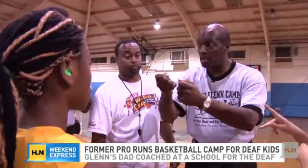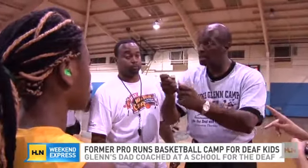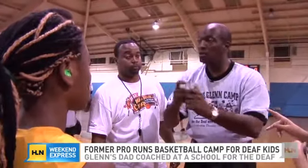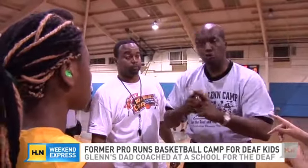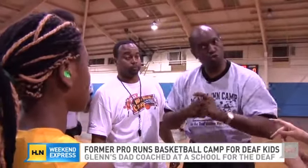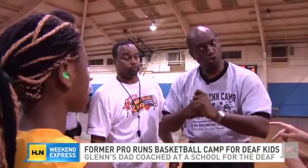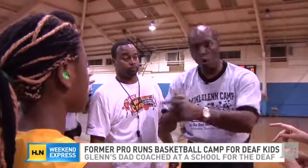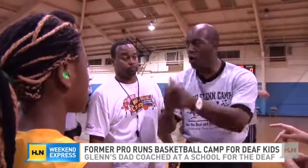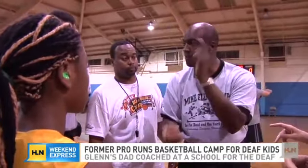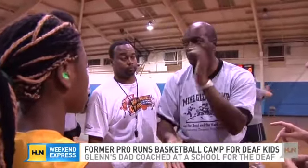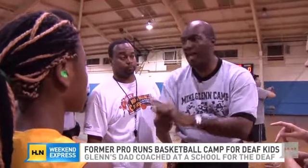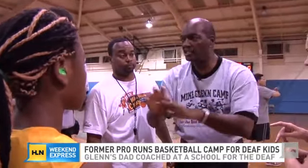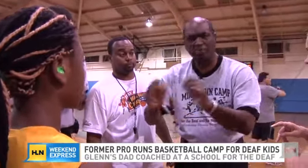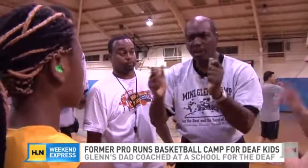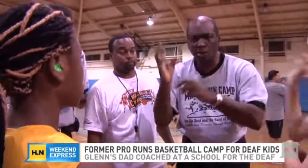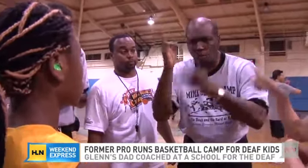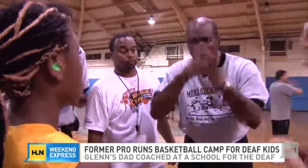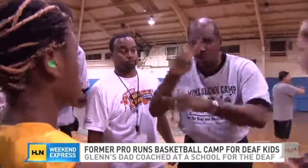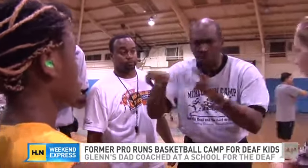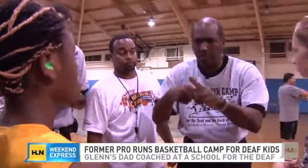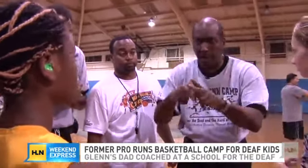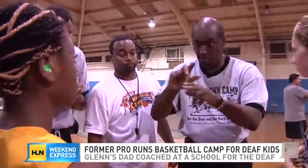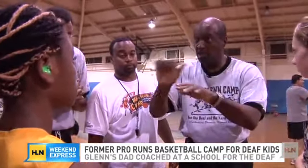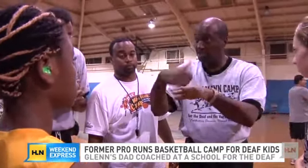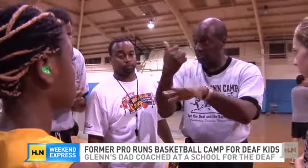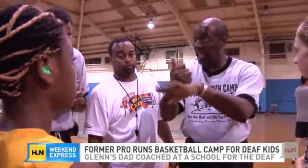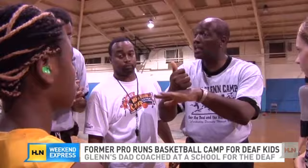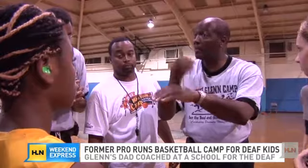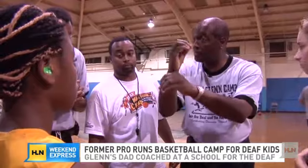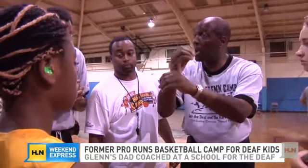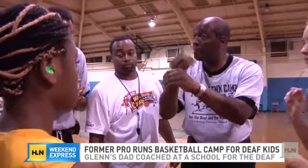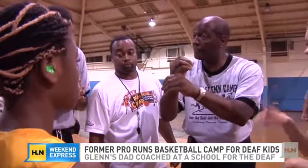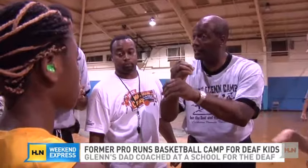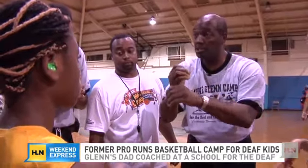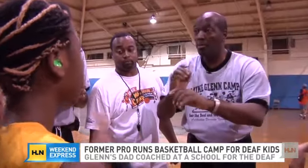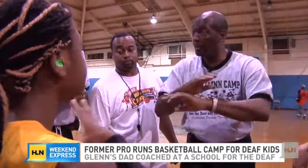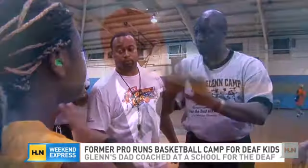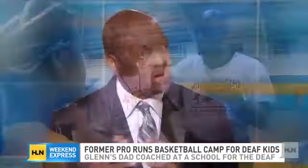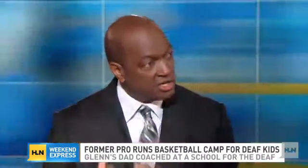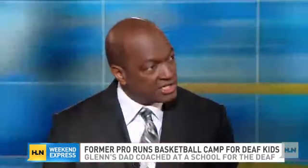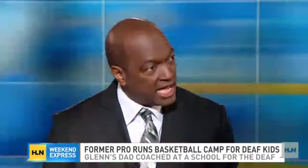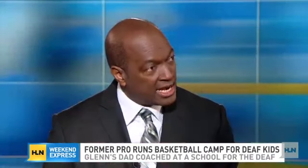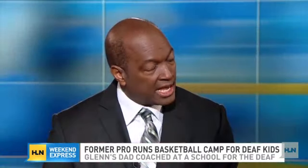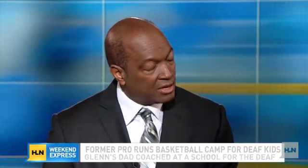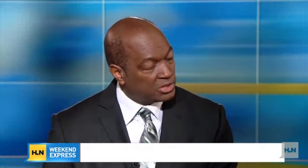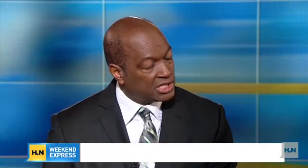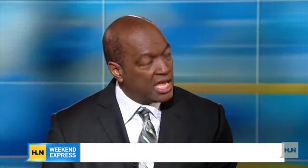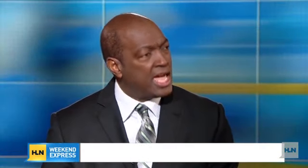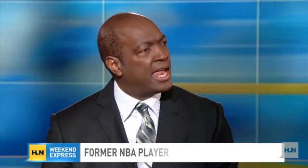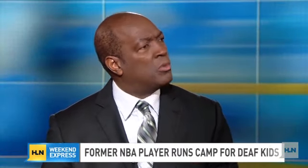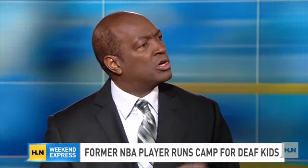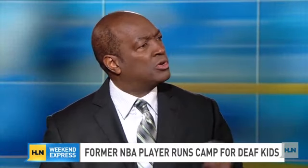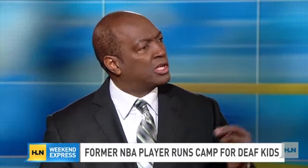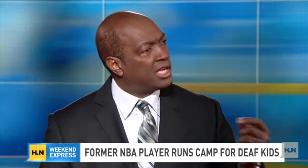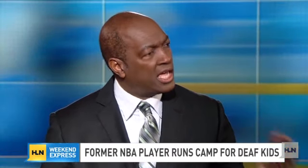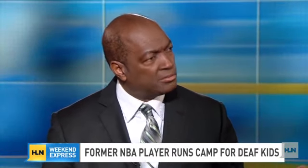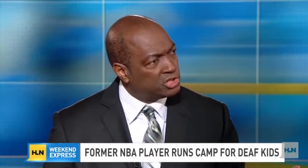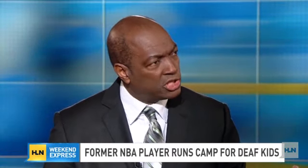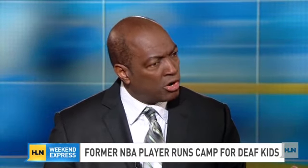to play the game of basketball. So I grew up in this culture, learned to play basketball, learned sign language, and I would go to camps, Joe,